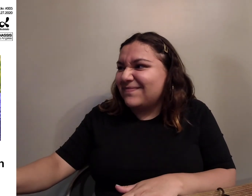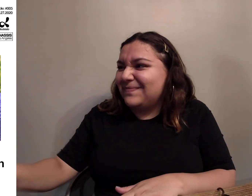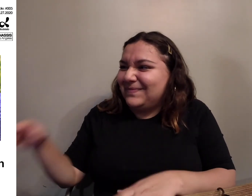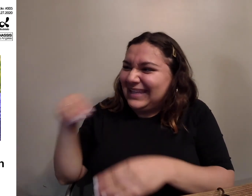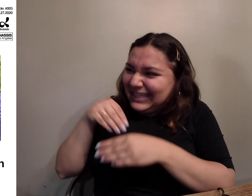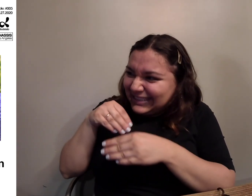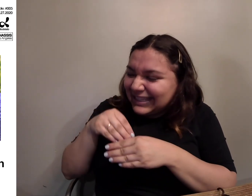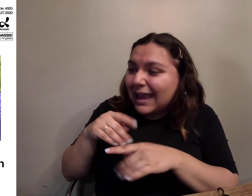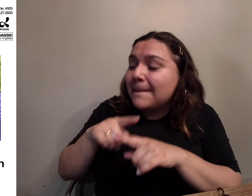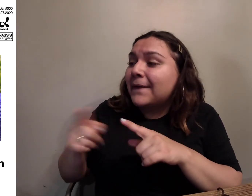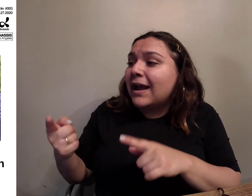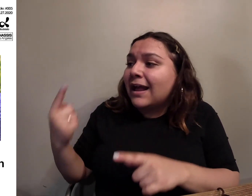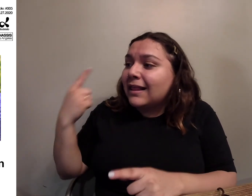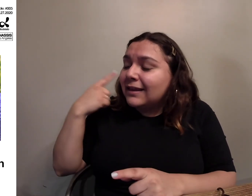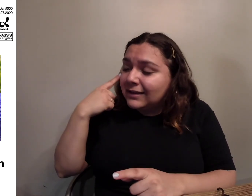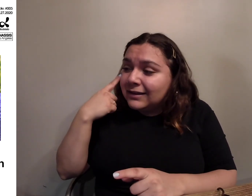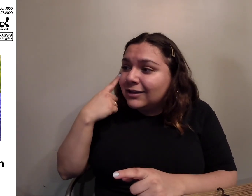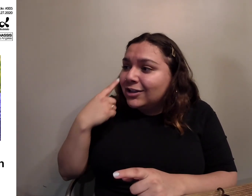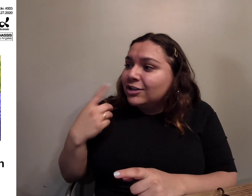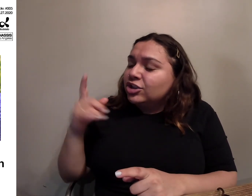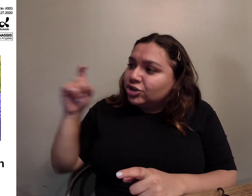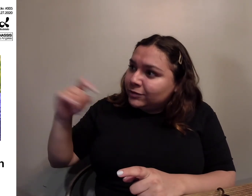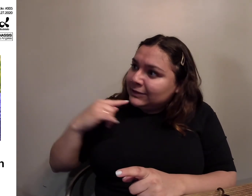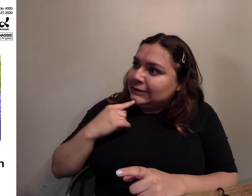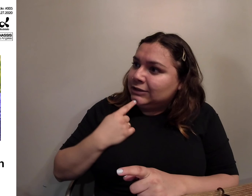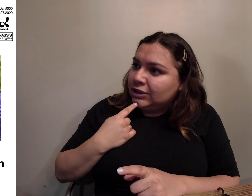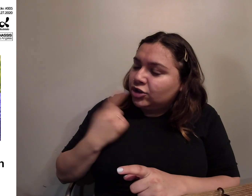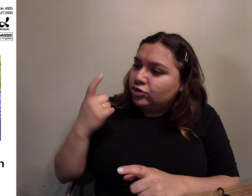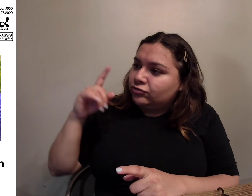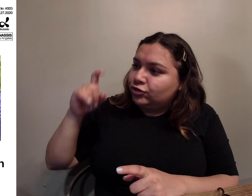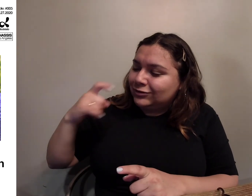I think this is something we should take seriously, and